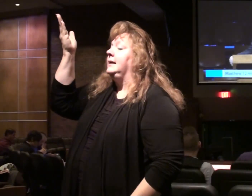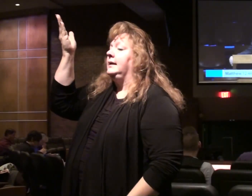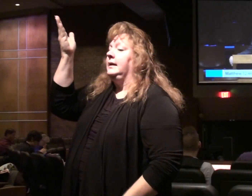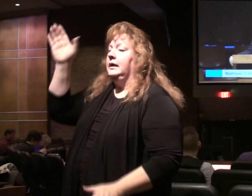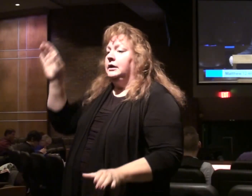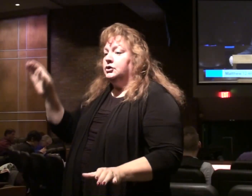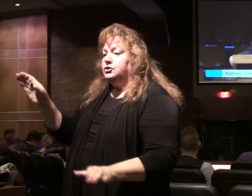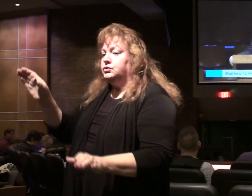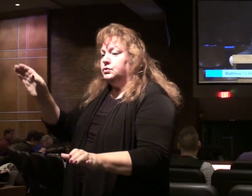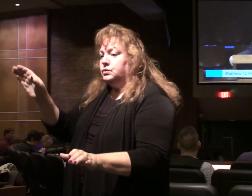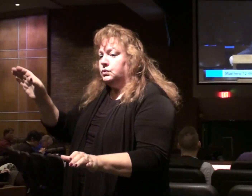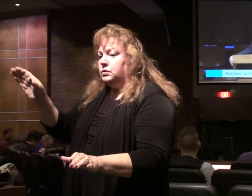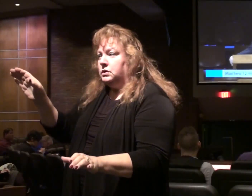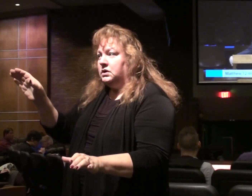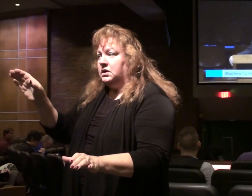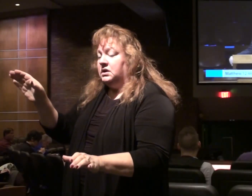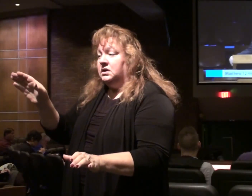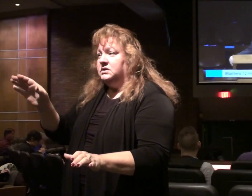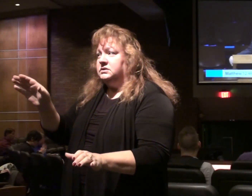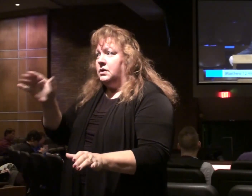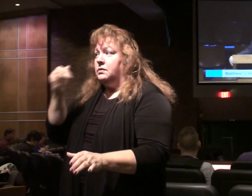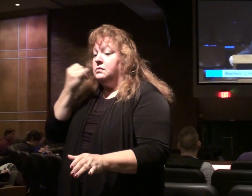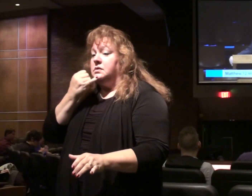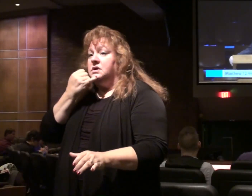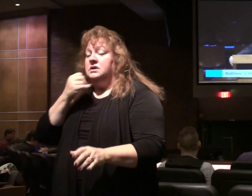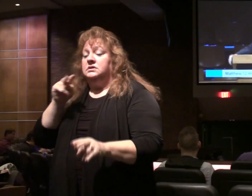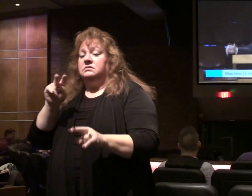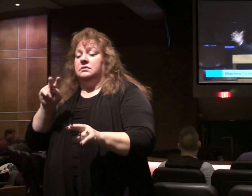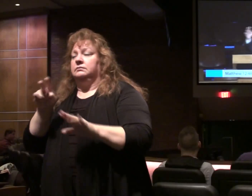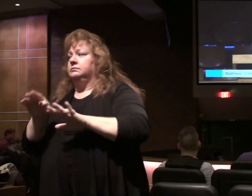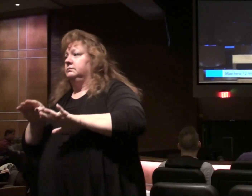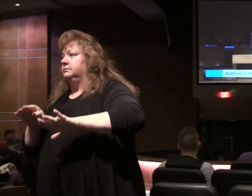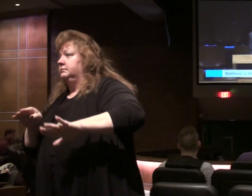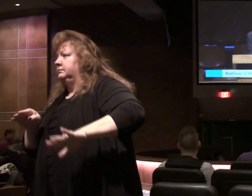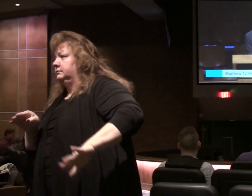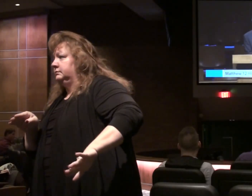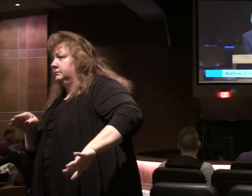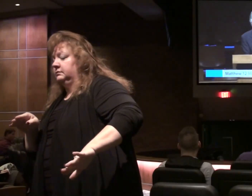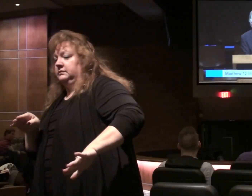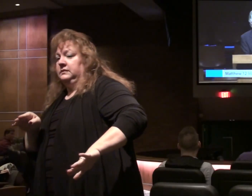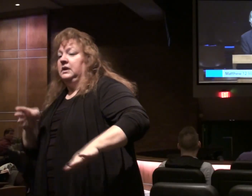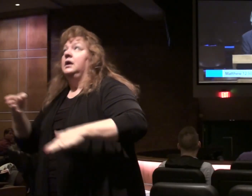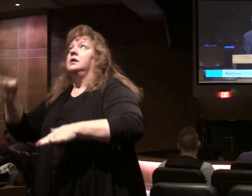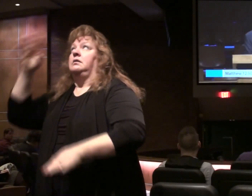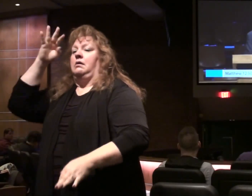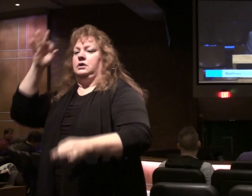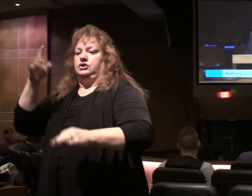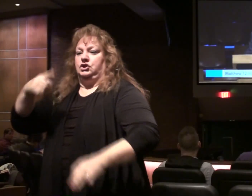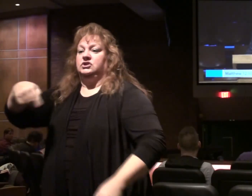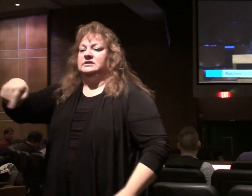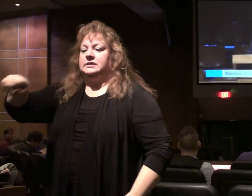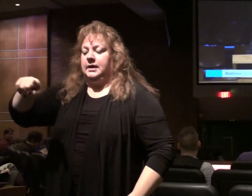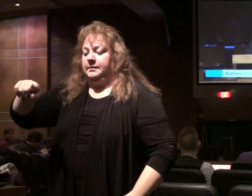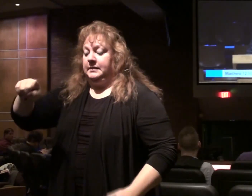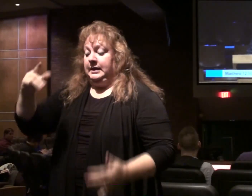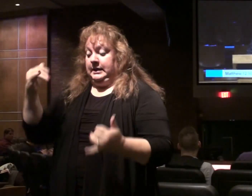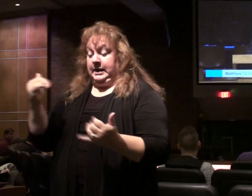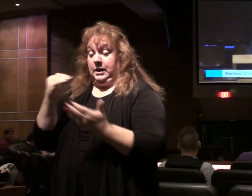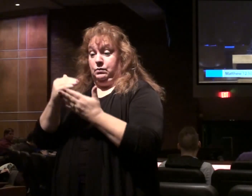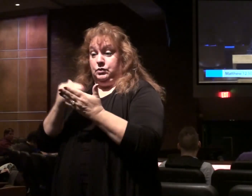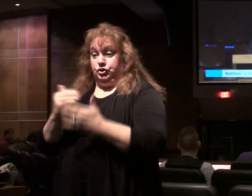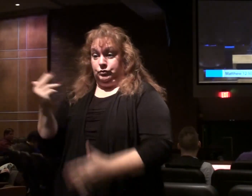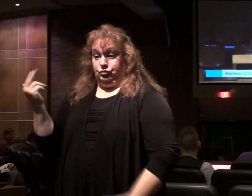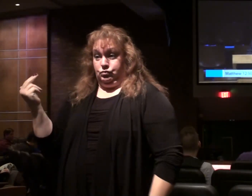away from the physical nation Israel, that is placed under the judgment of God. So when you come to chapter